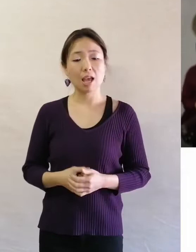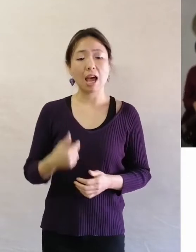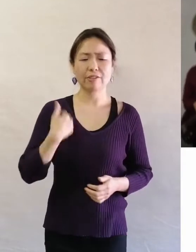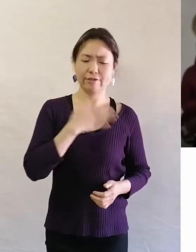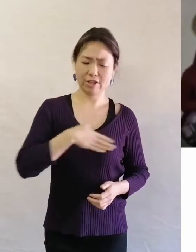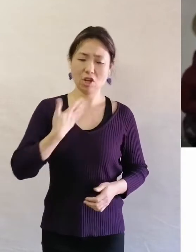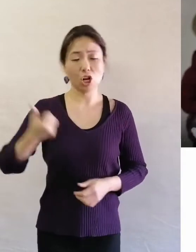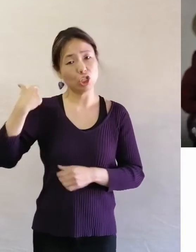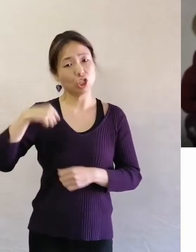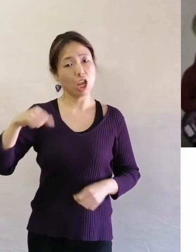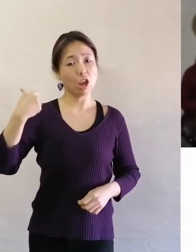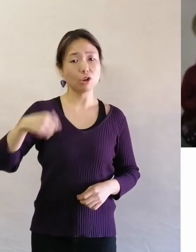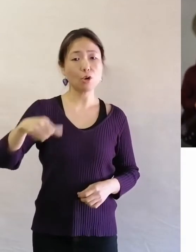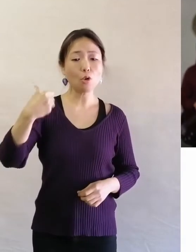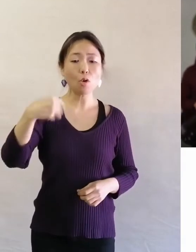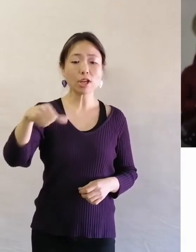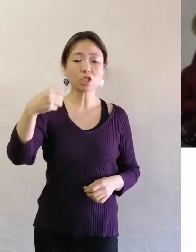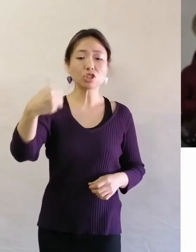brokenness. I feel a